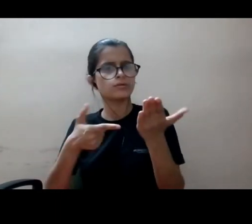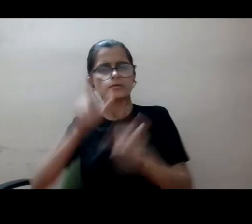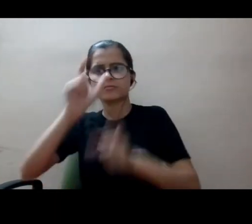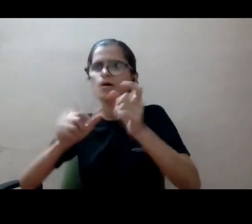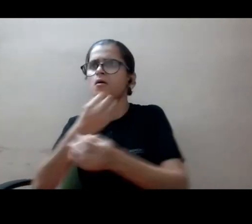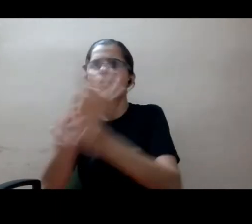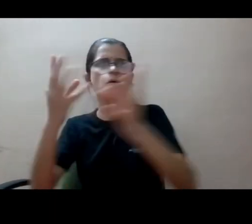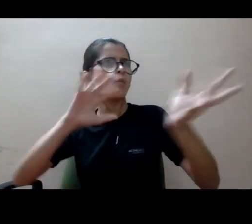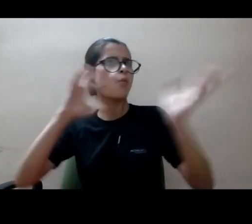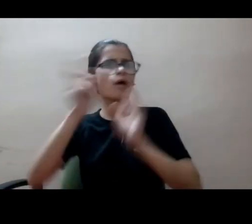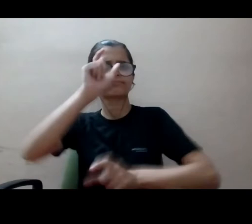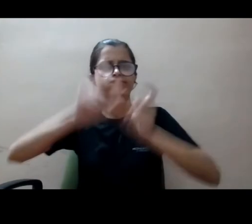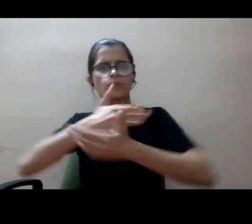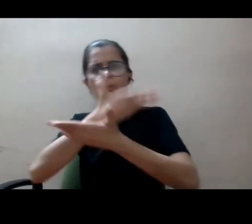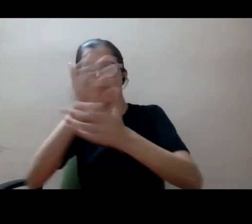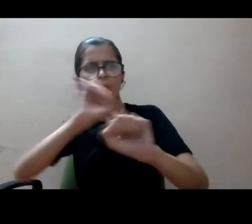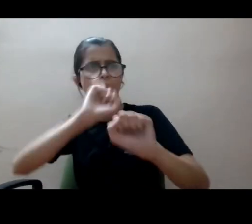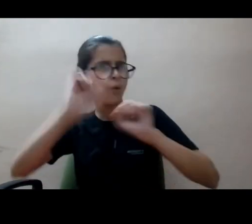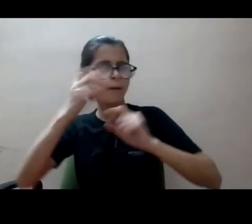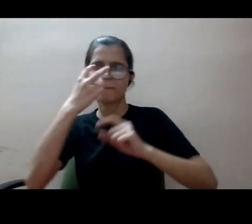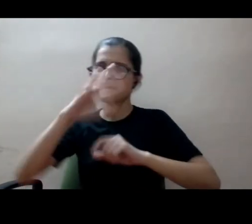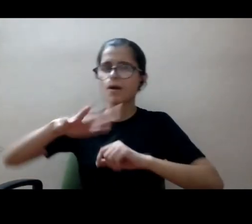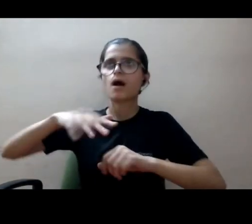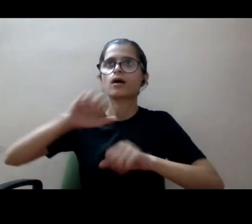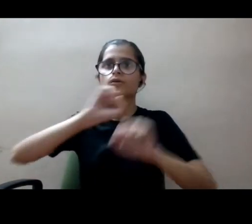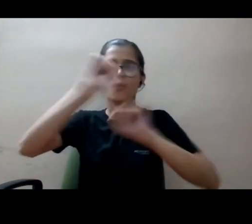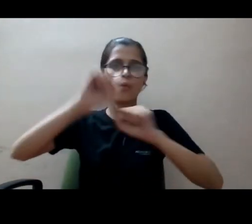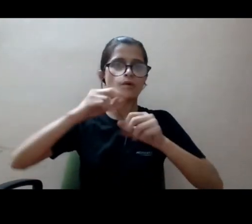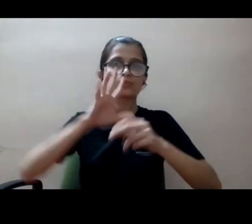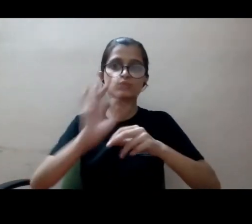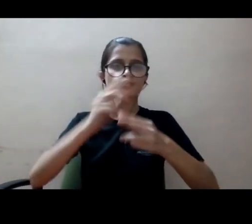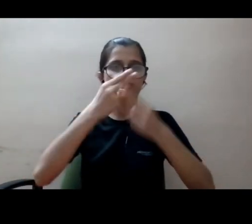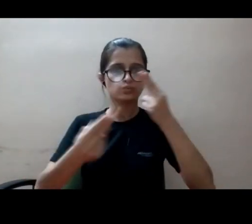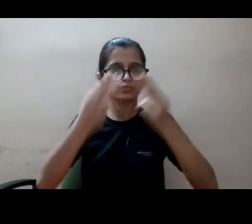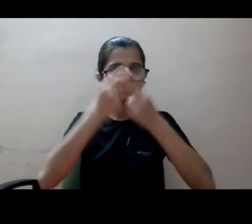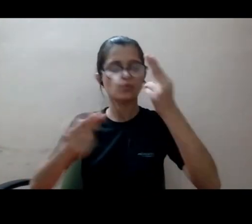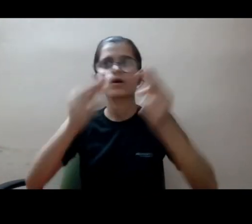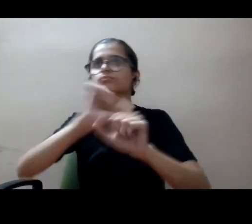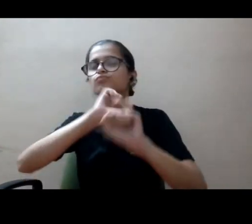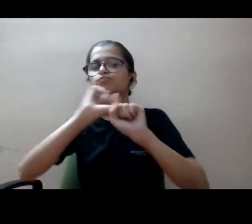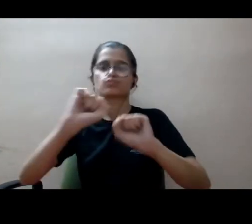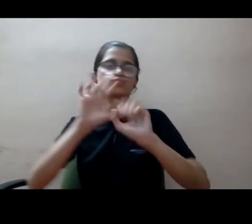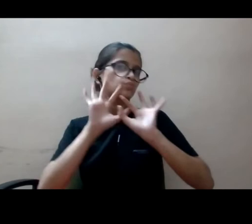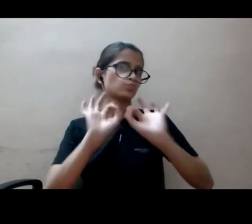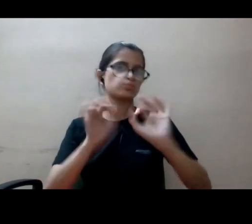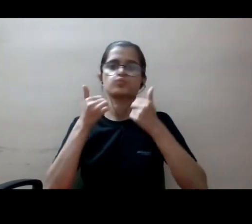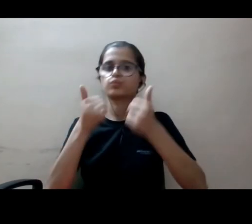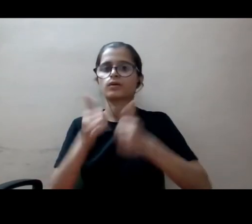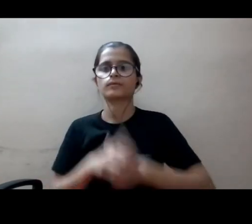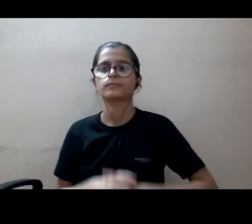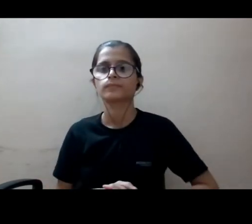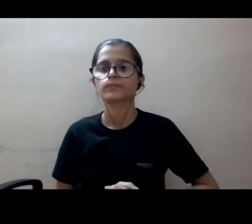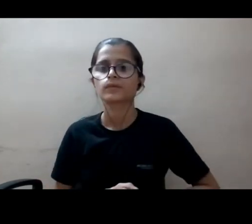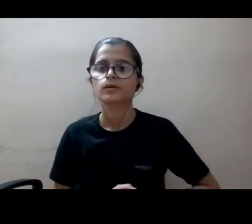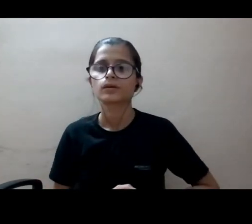the world to write blind travel stories, that would be really cool. Professor, one more book of yours, Have Dog